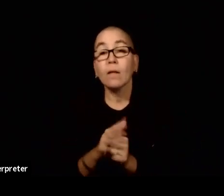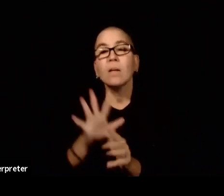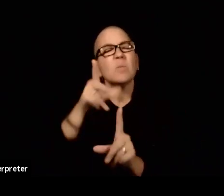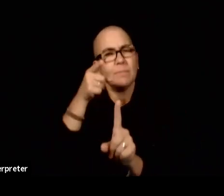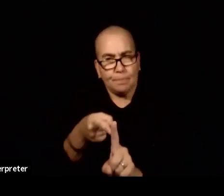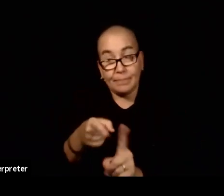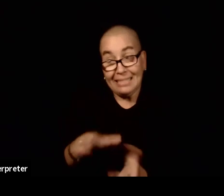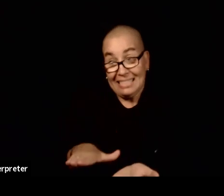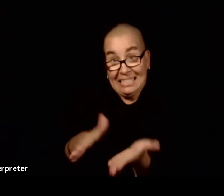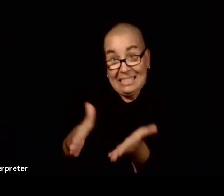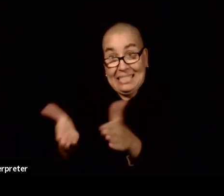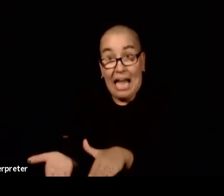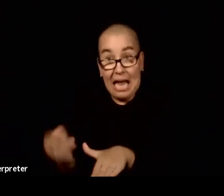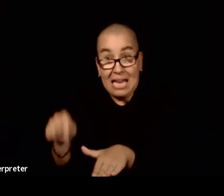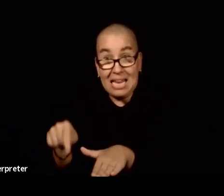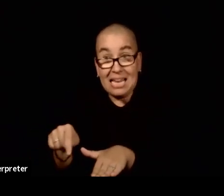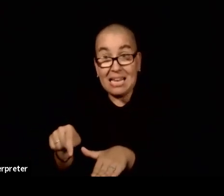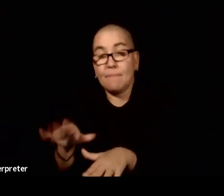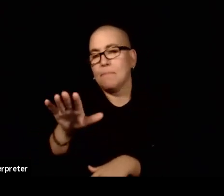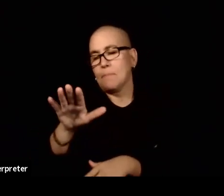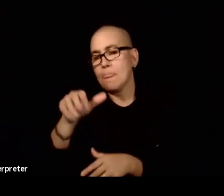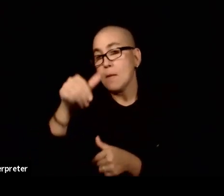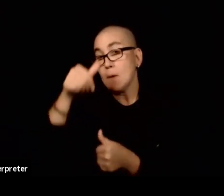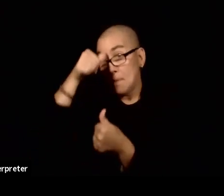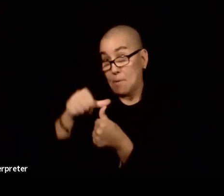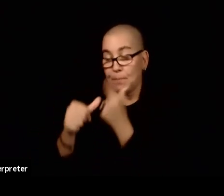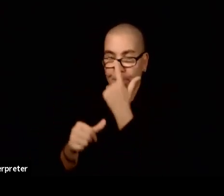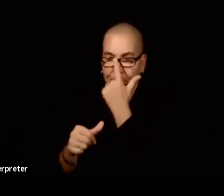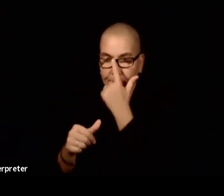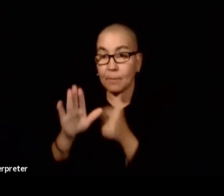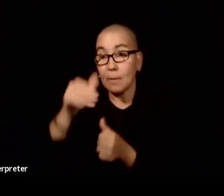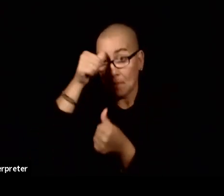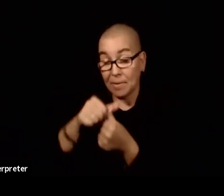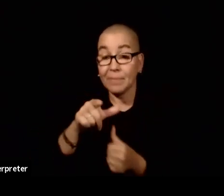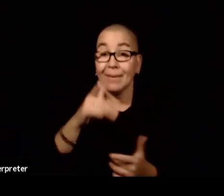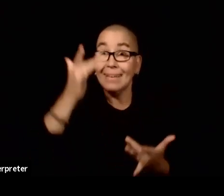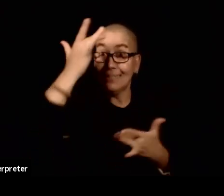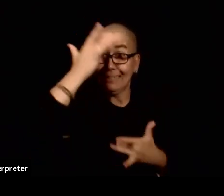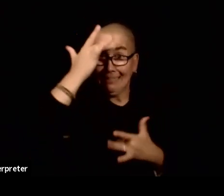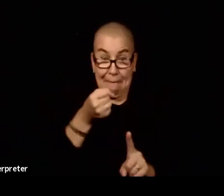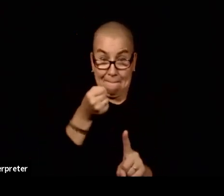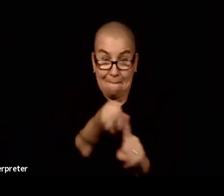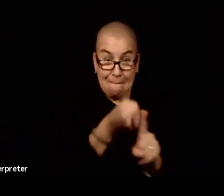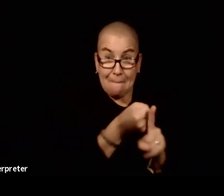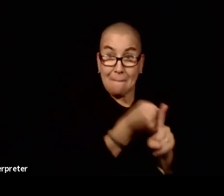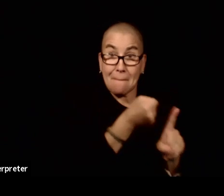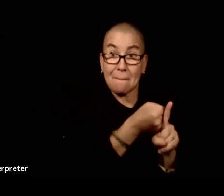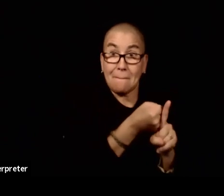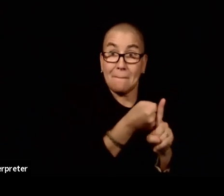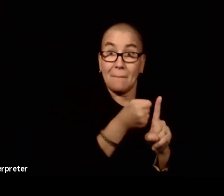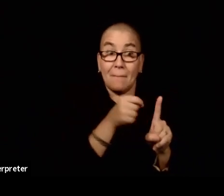a lagging indicator. So just as I mentioned earlier about that stone in the pond and the ripple